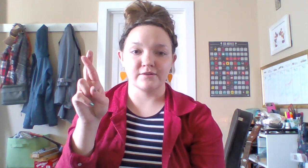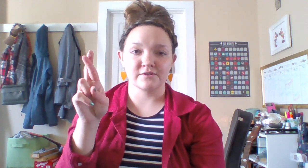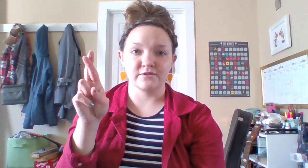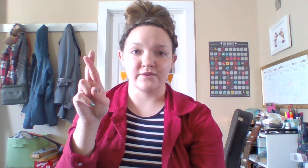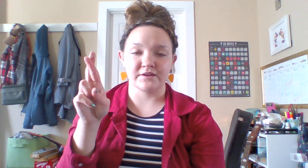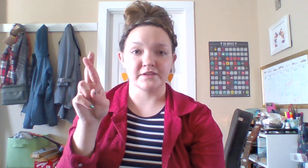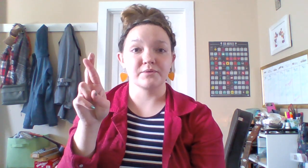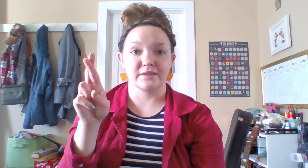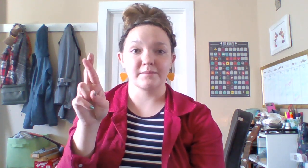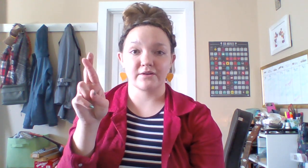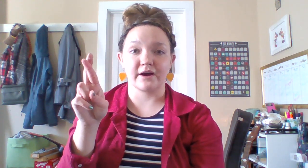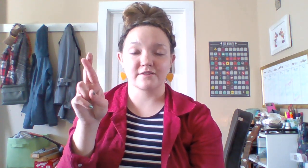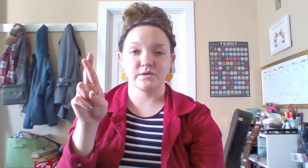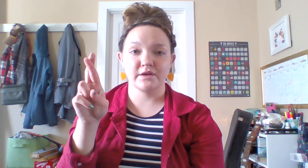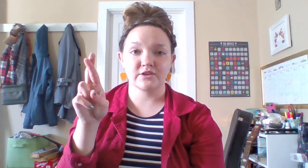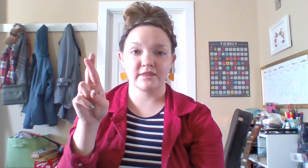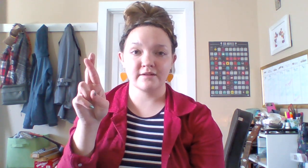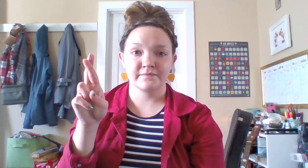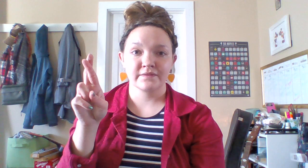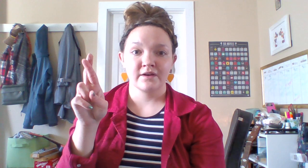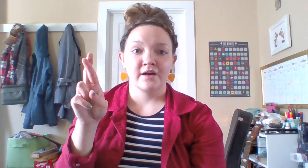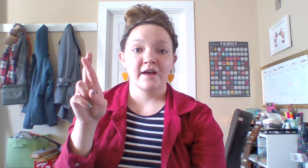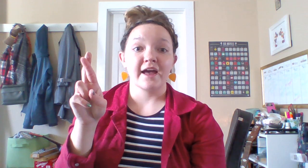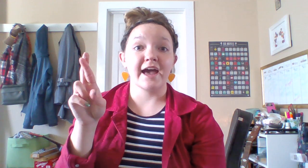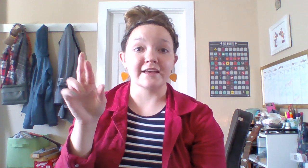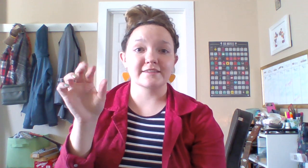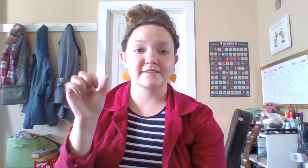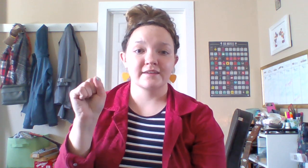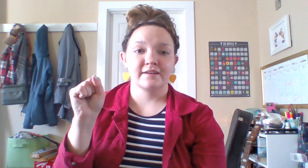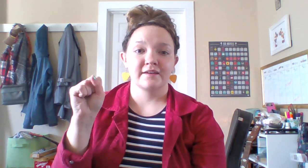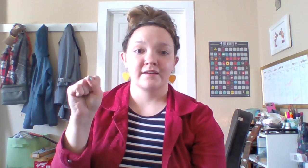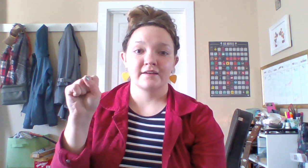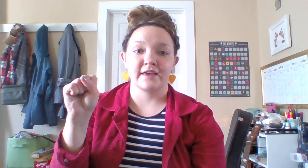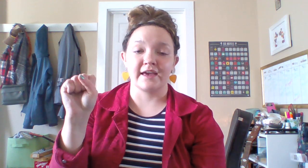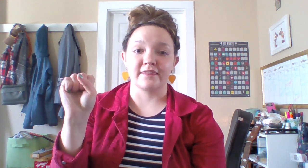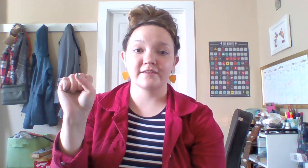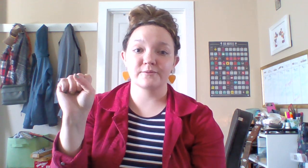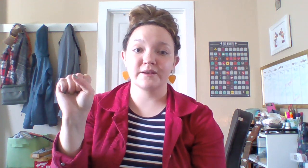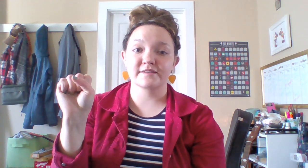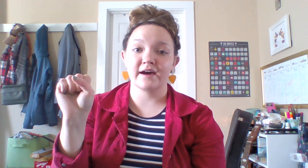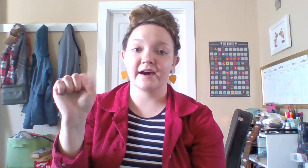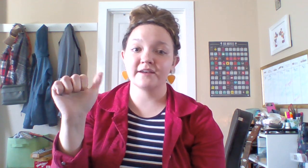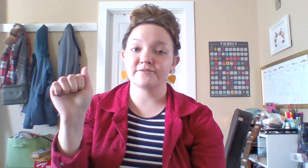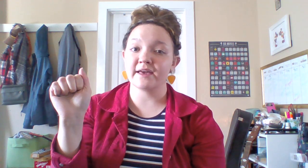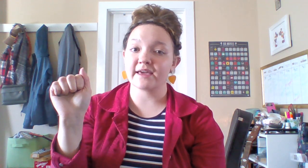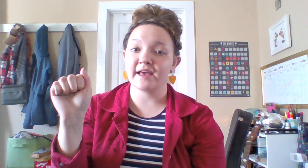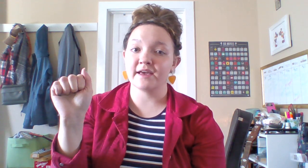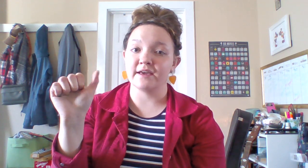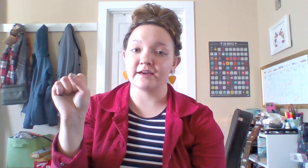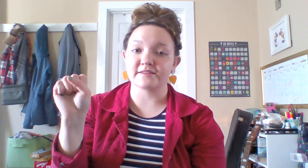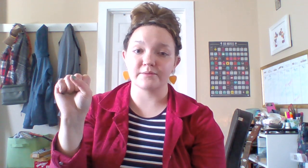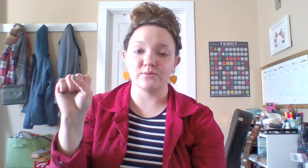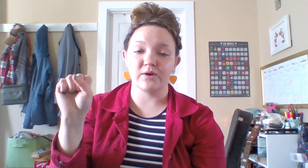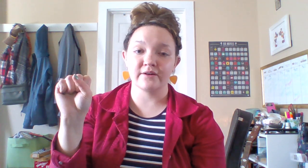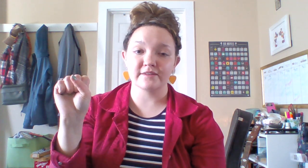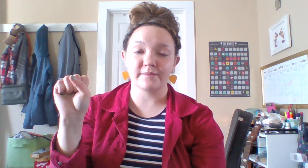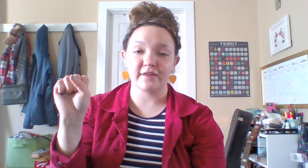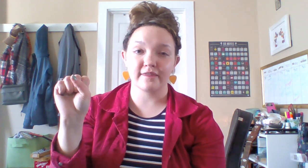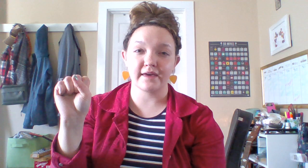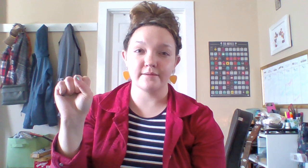two fingers and put them across from each other. S. Okay, this one is kind of like A, except where is my thumb